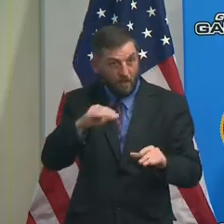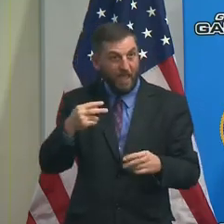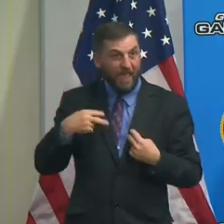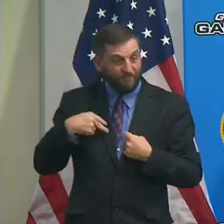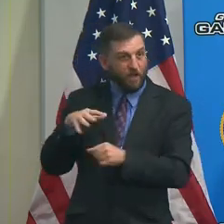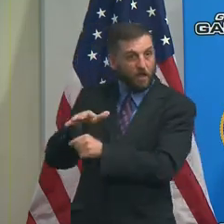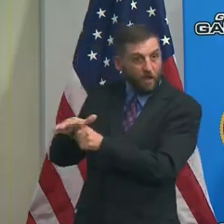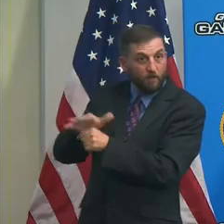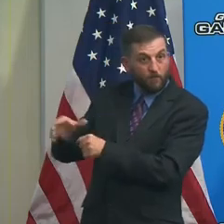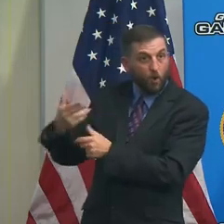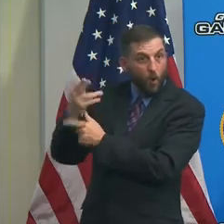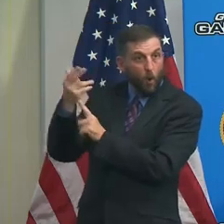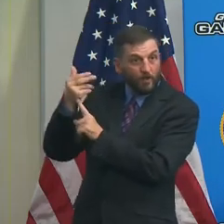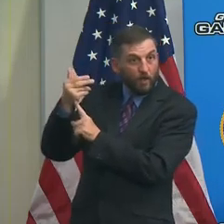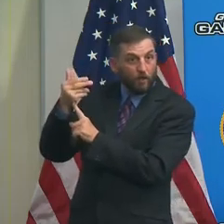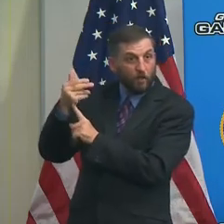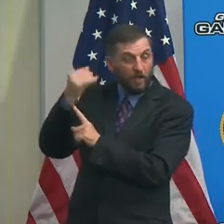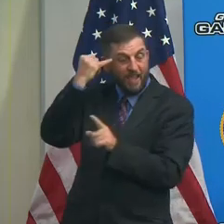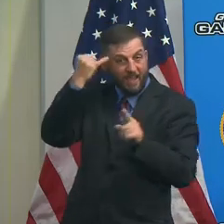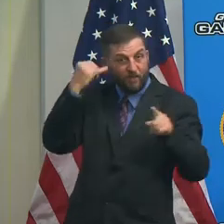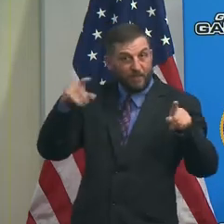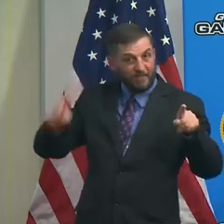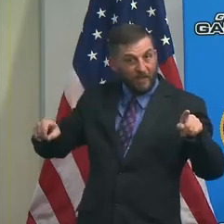to house people? Yeah.